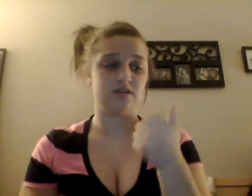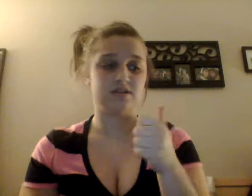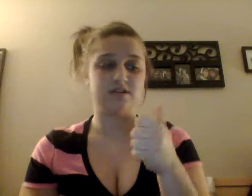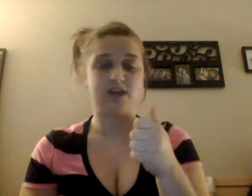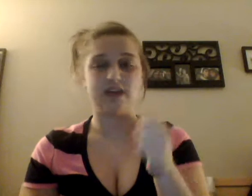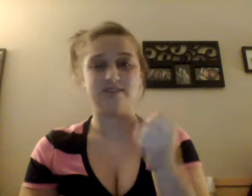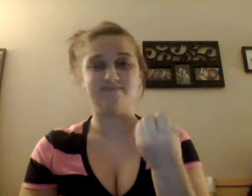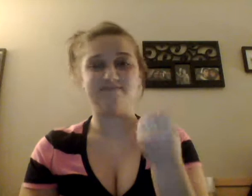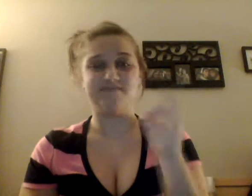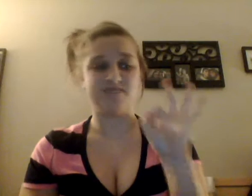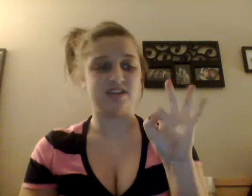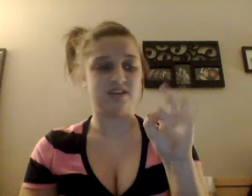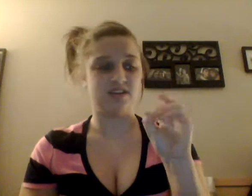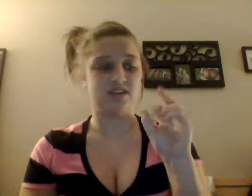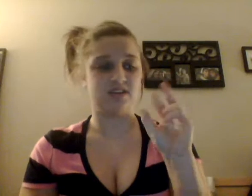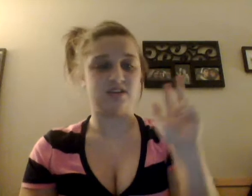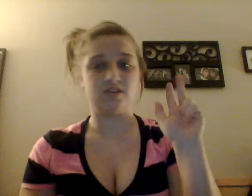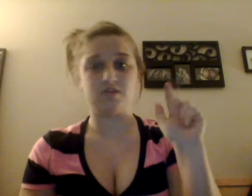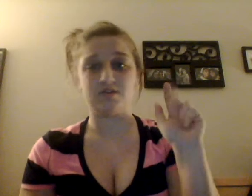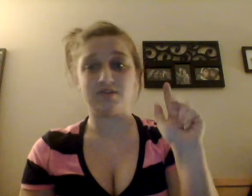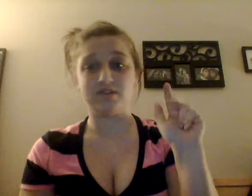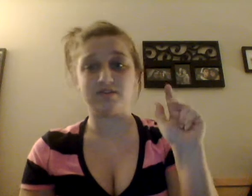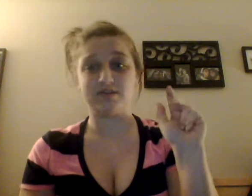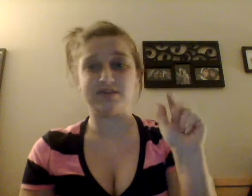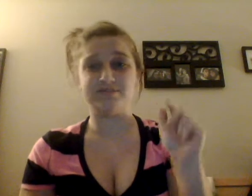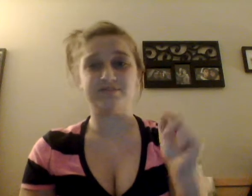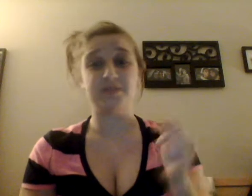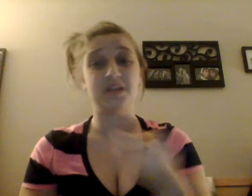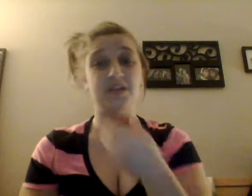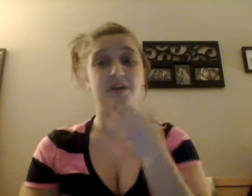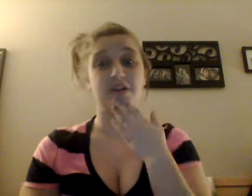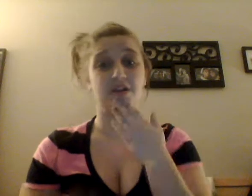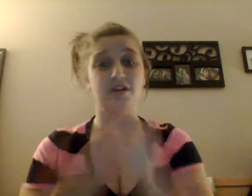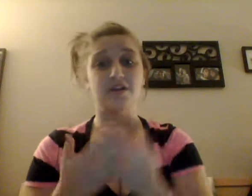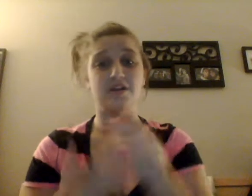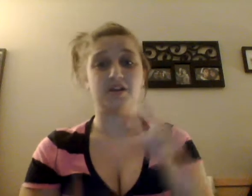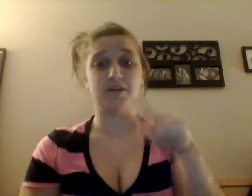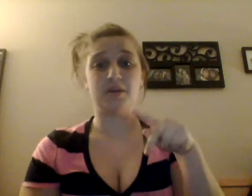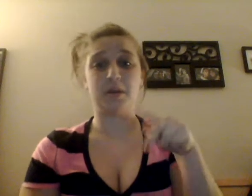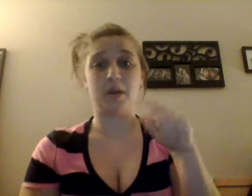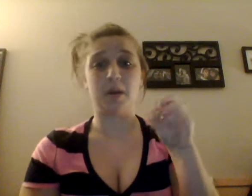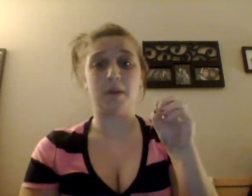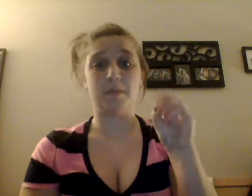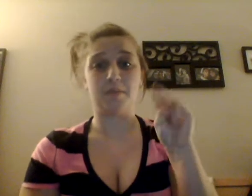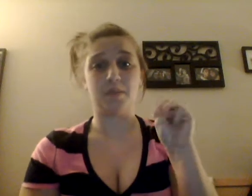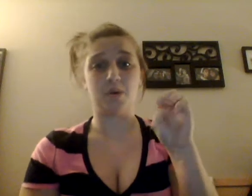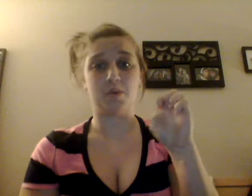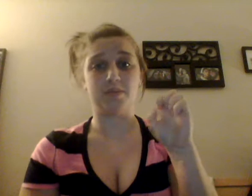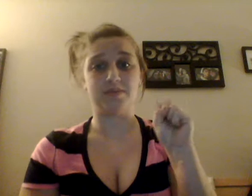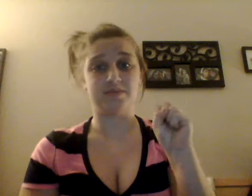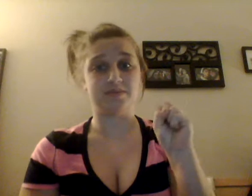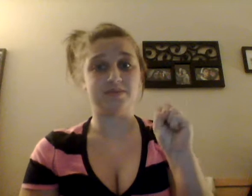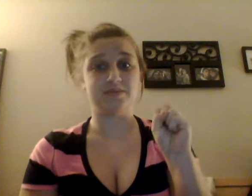These four sticks. Where the rent is behind the horse farther the center of the arteries.